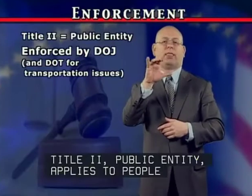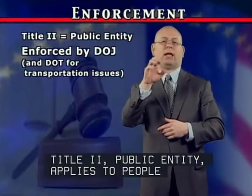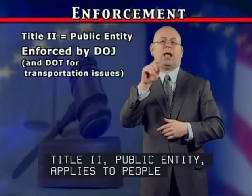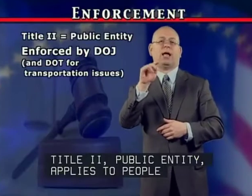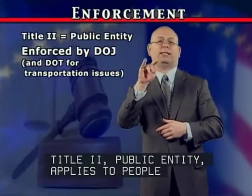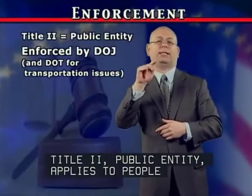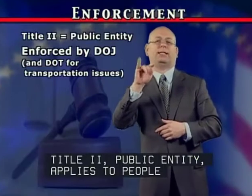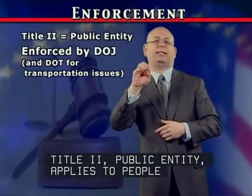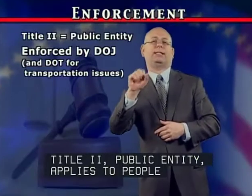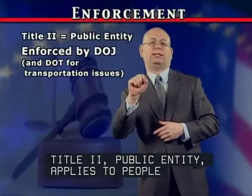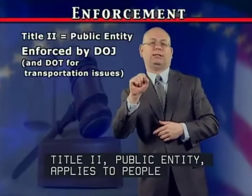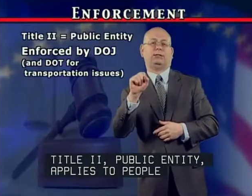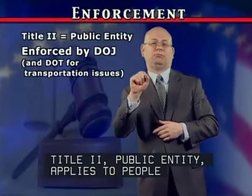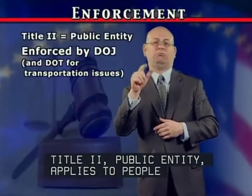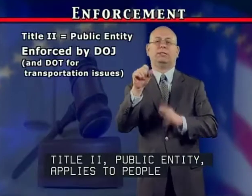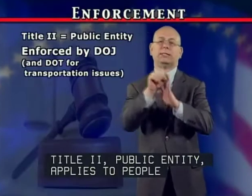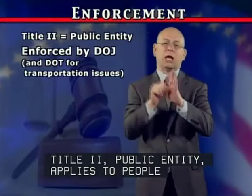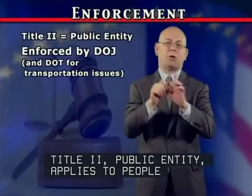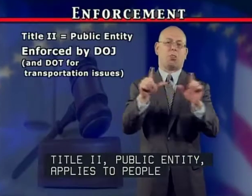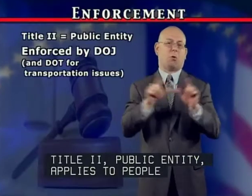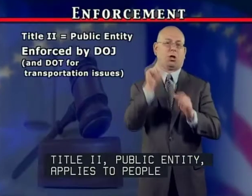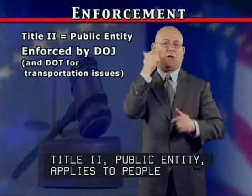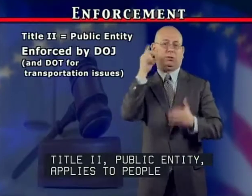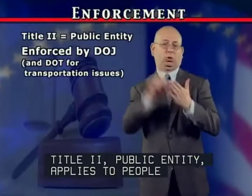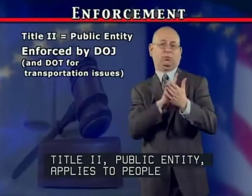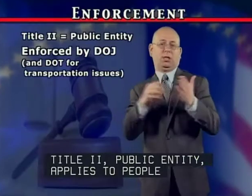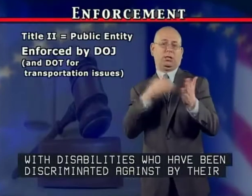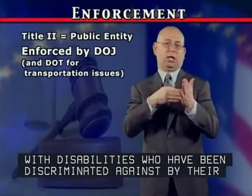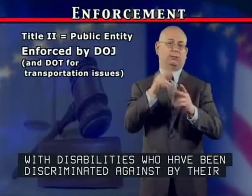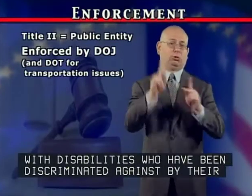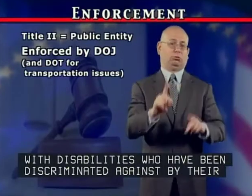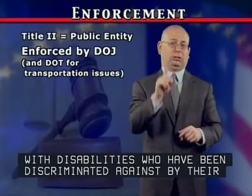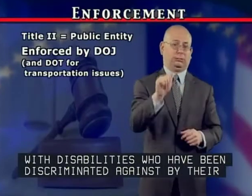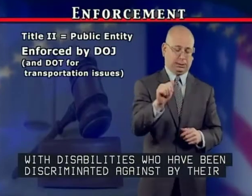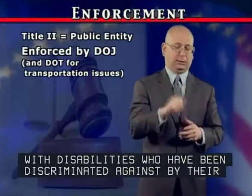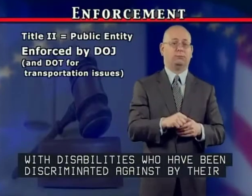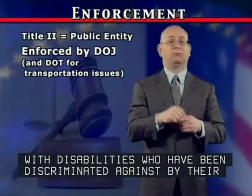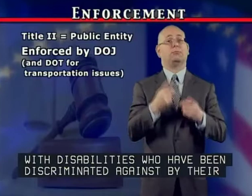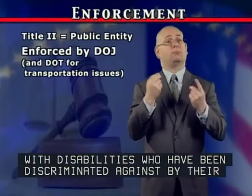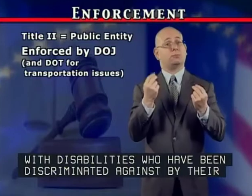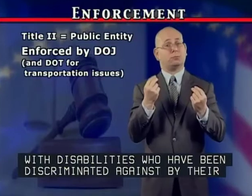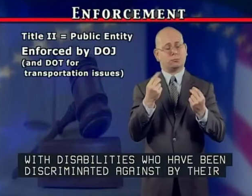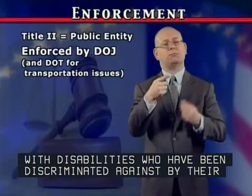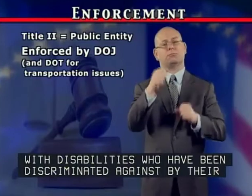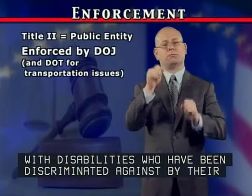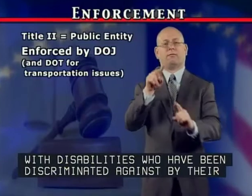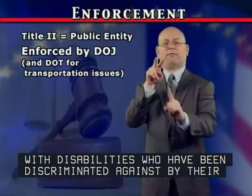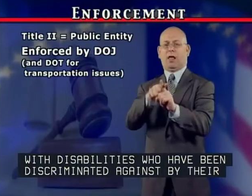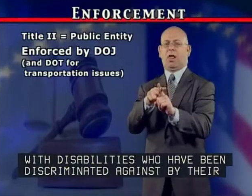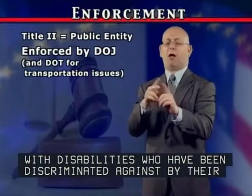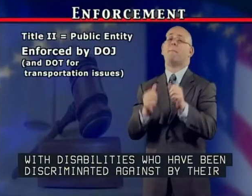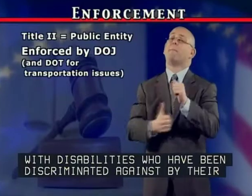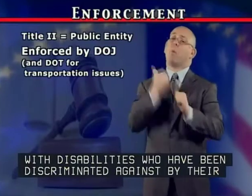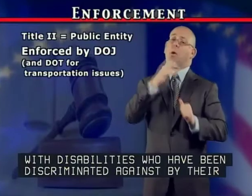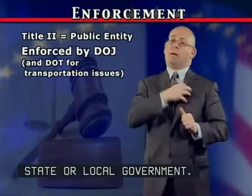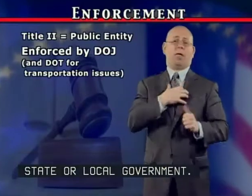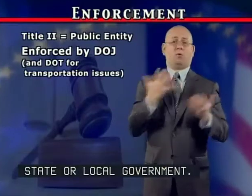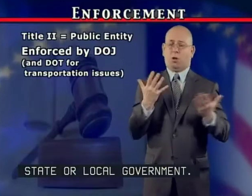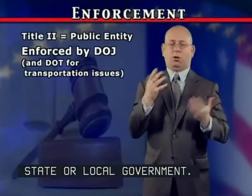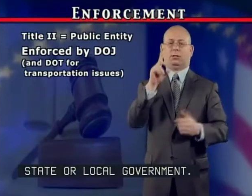Title II, Public Entity, applies to people with disabilities who have been discriminated against by their state or